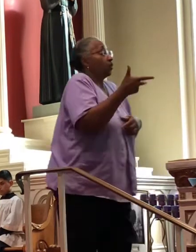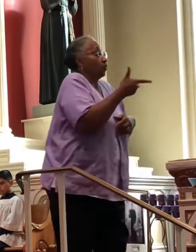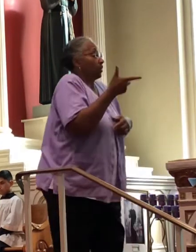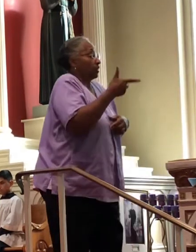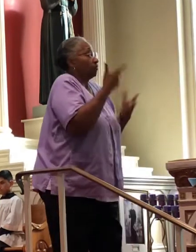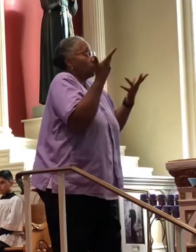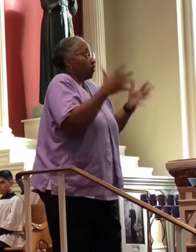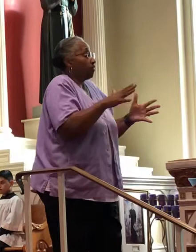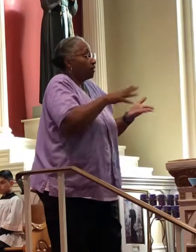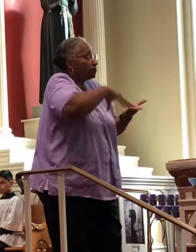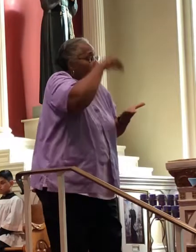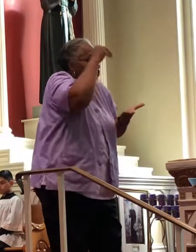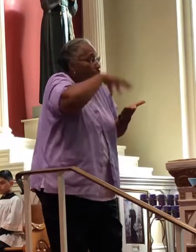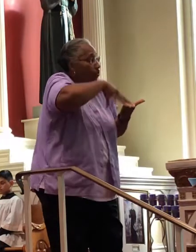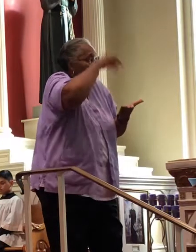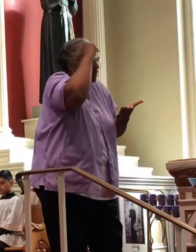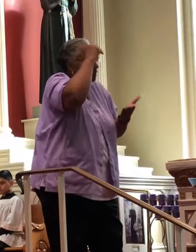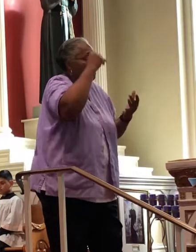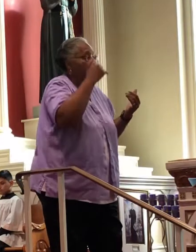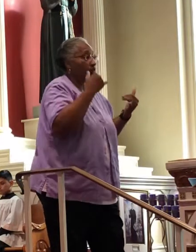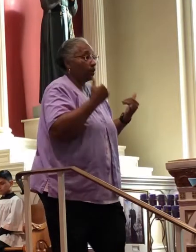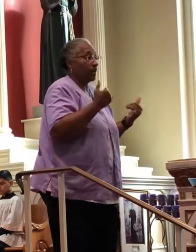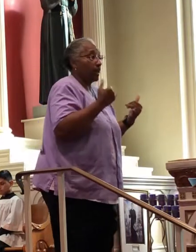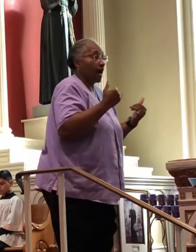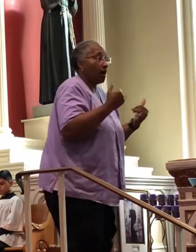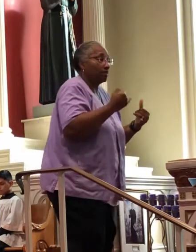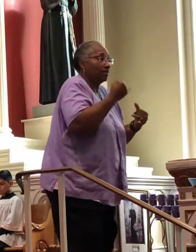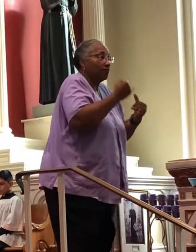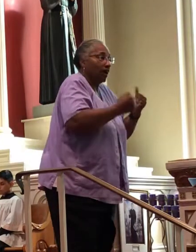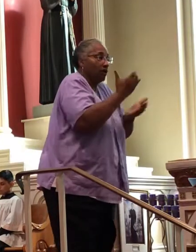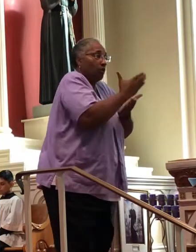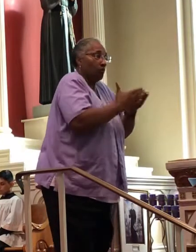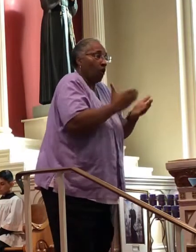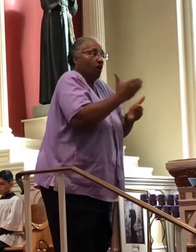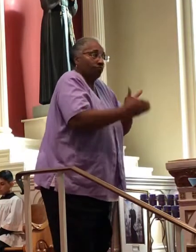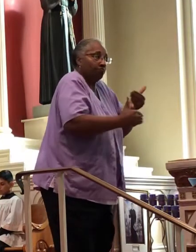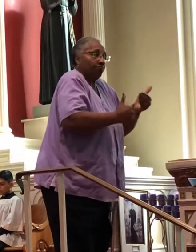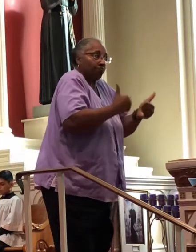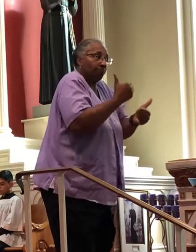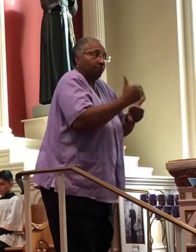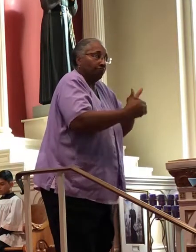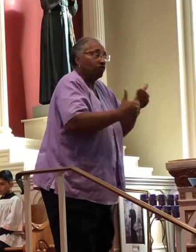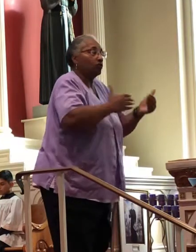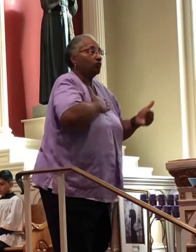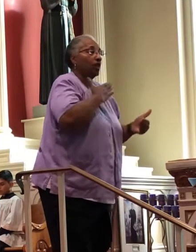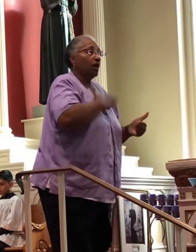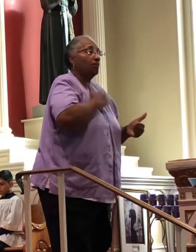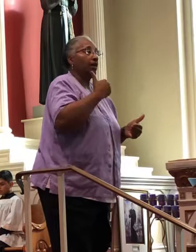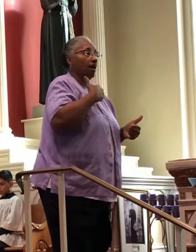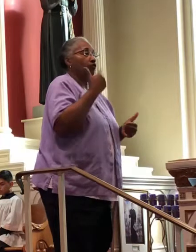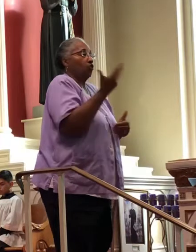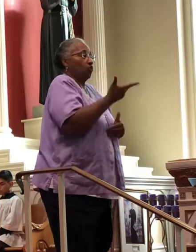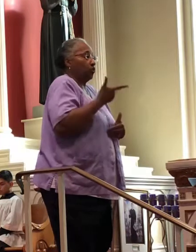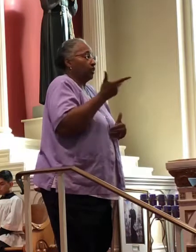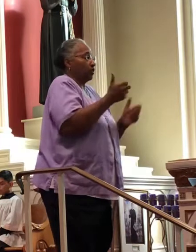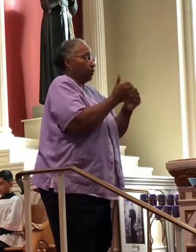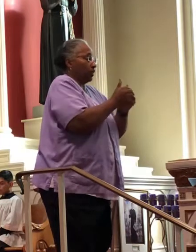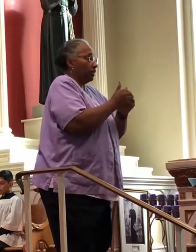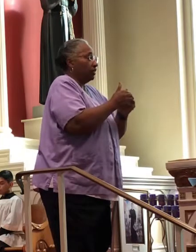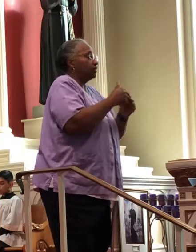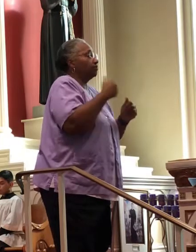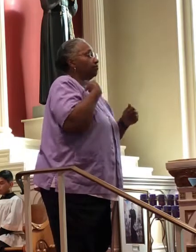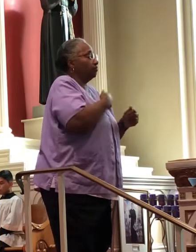and this is kind of like the final stretch. So we're very happy to have you with us as we get ready to celebrate with